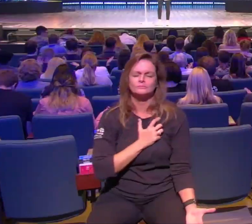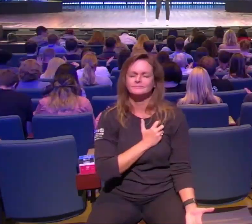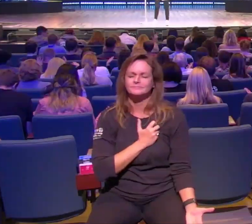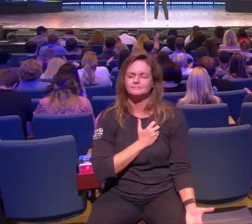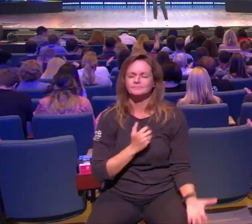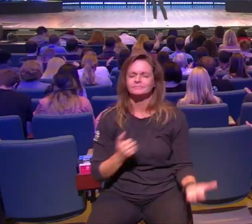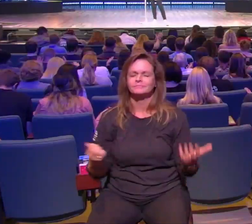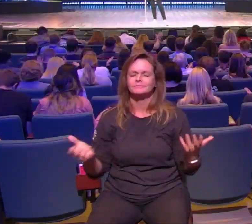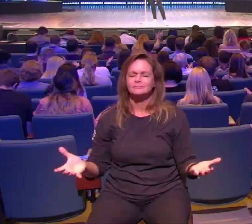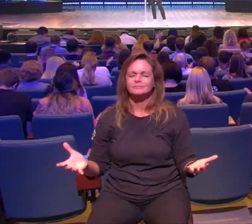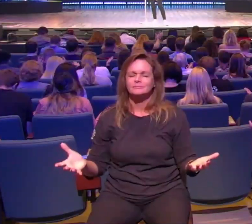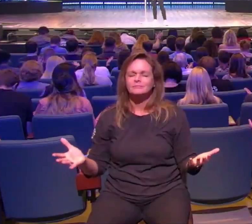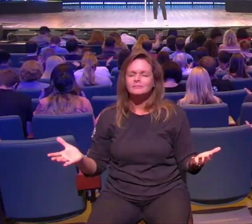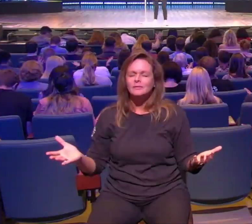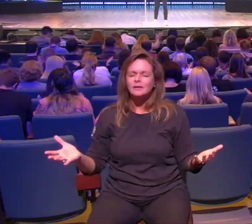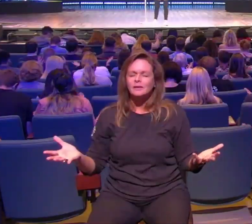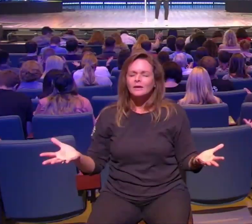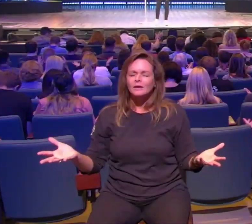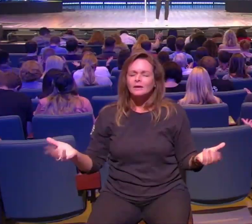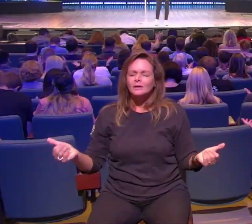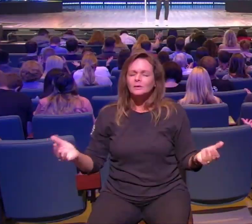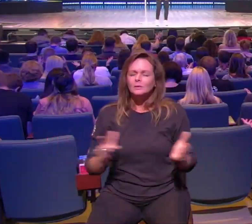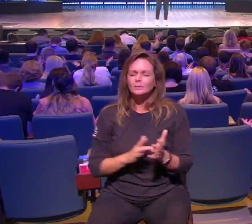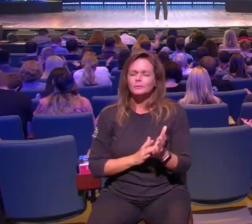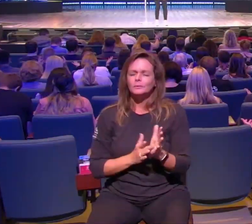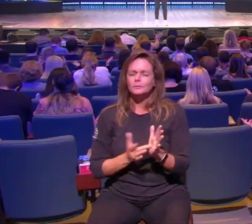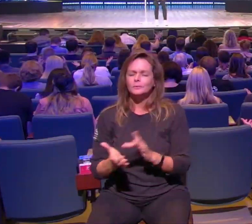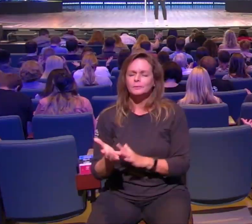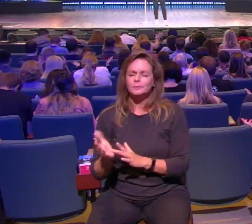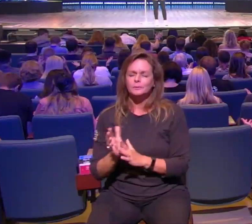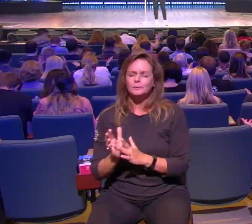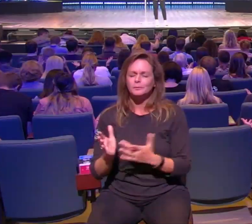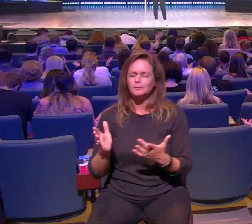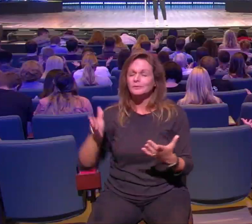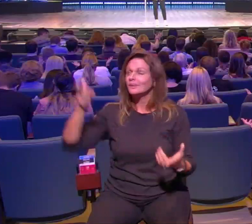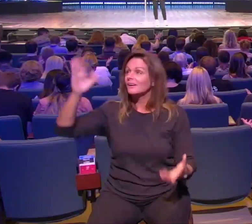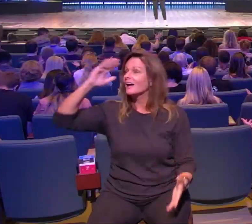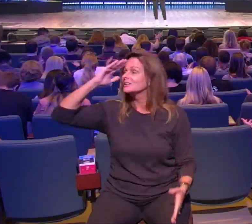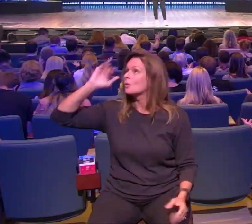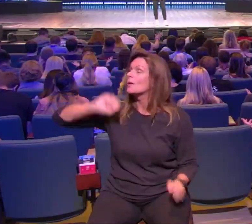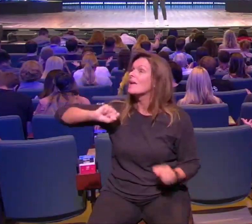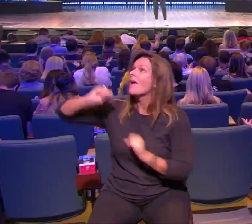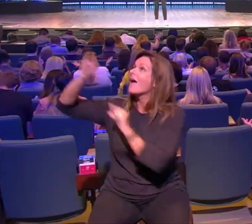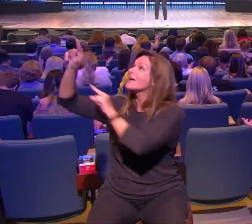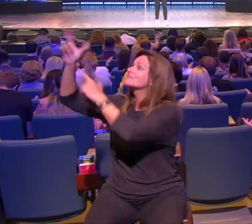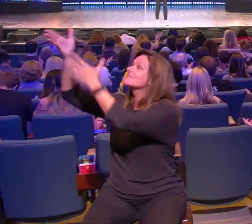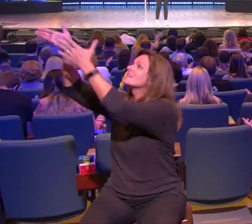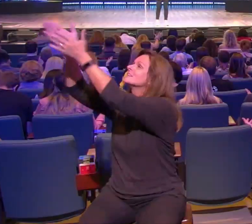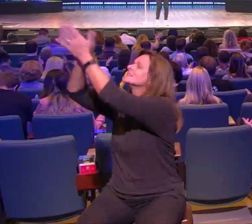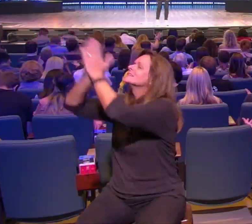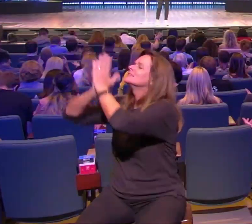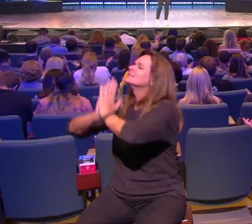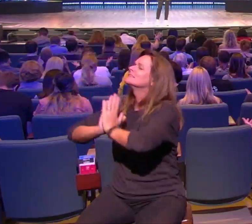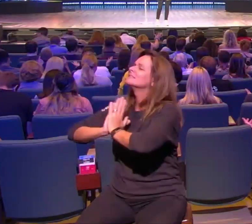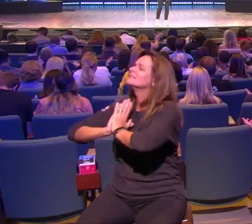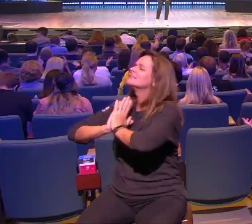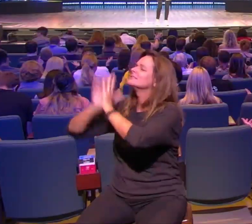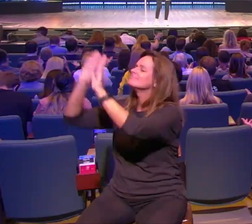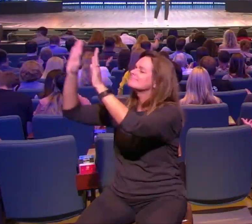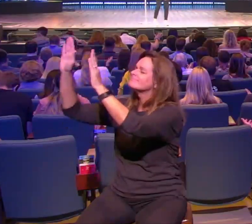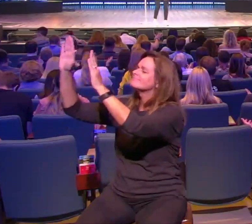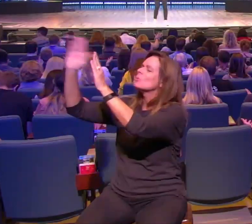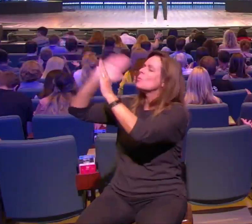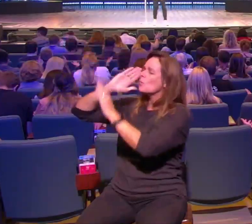I just thank you because we know that when we ask, we know that you are a God who hears, that you are a